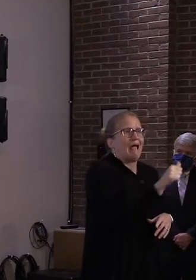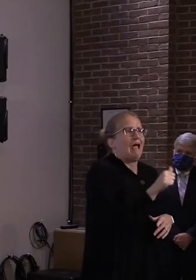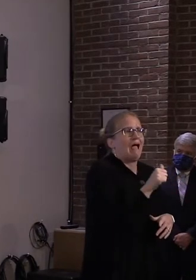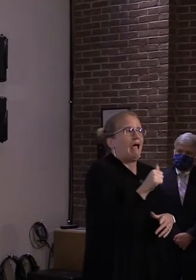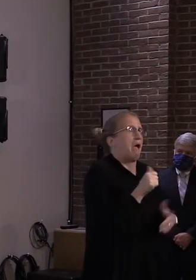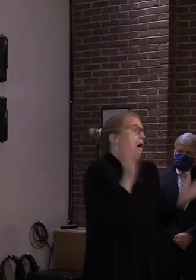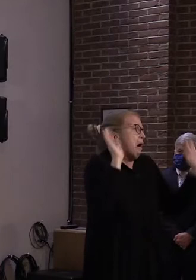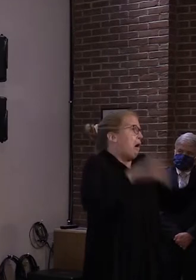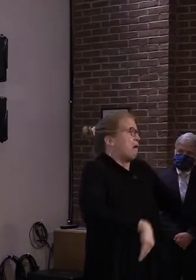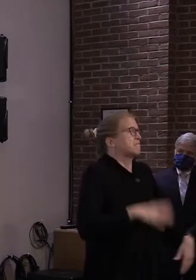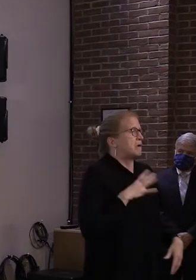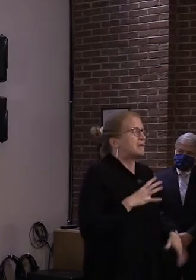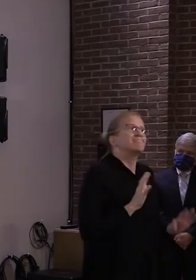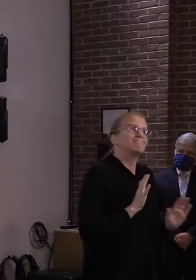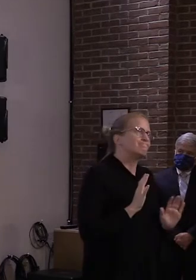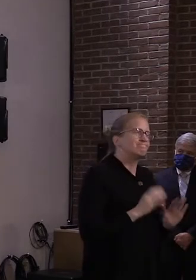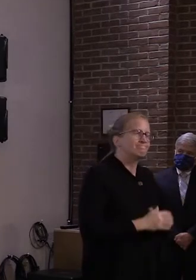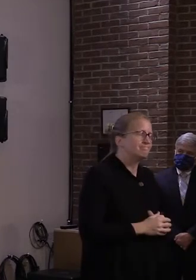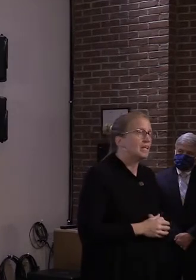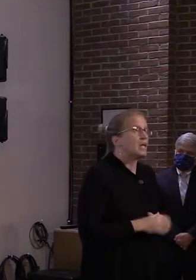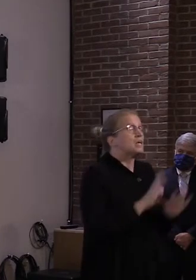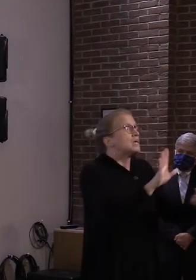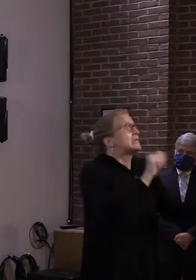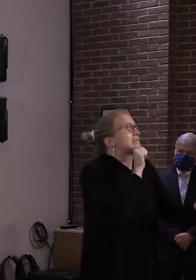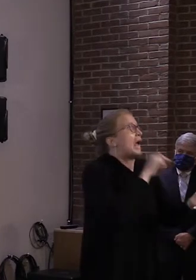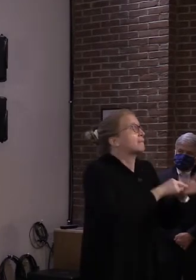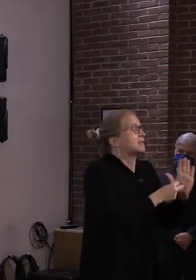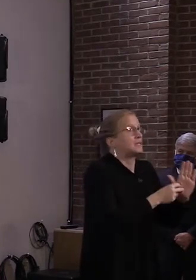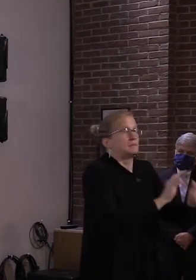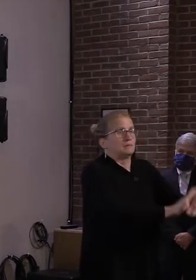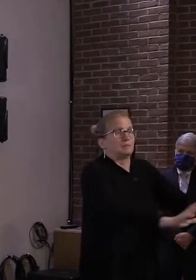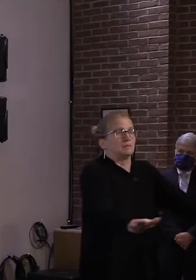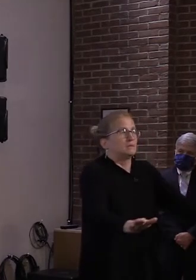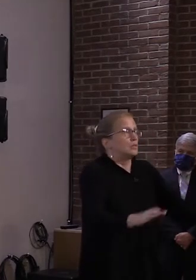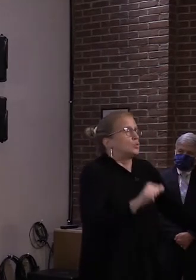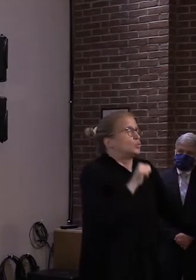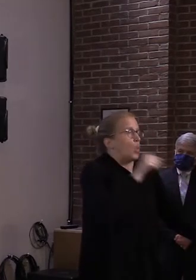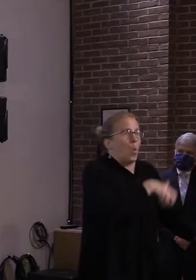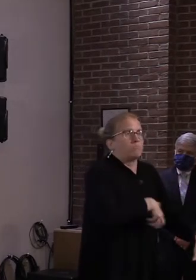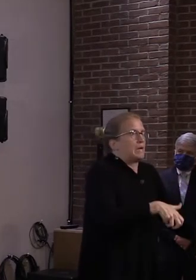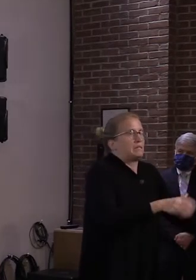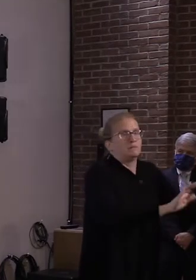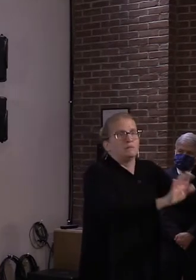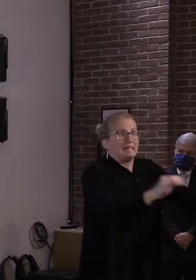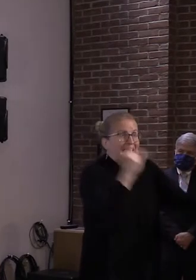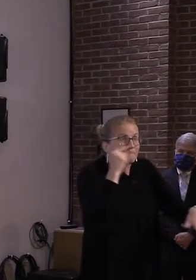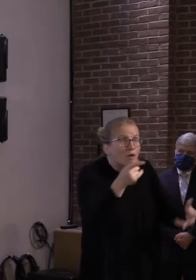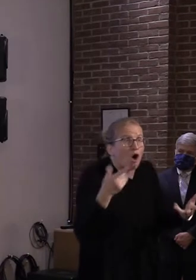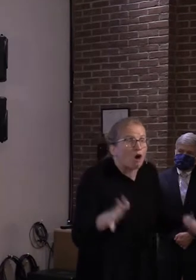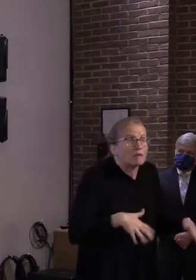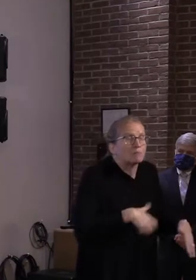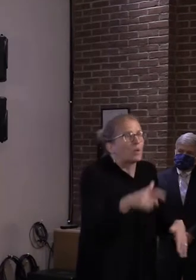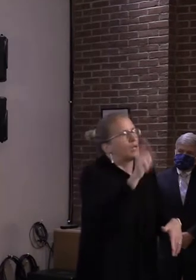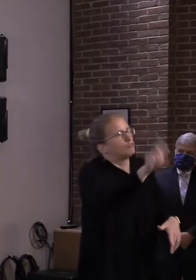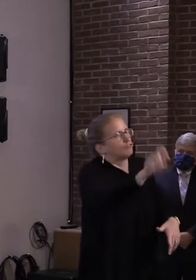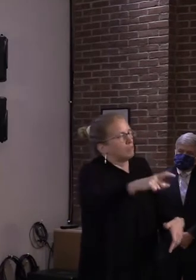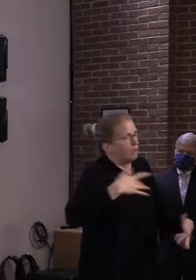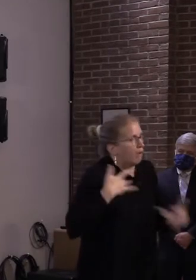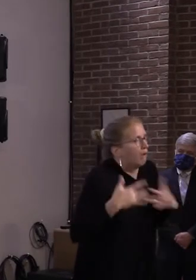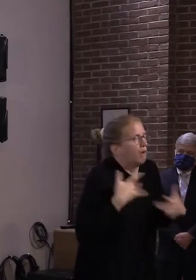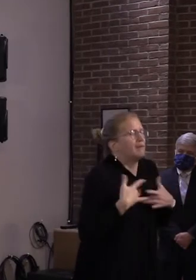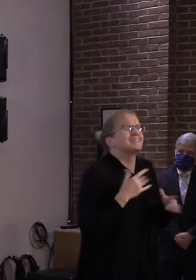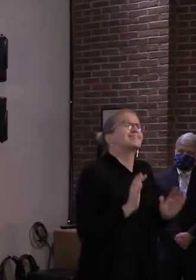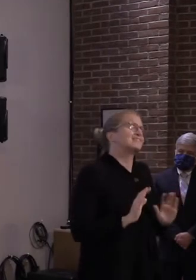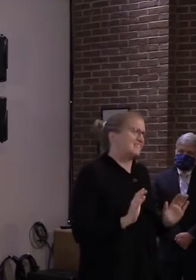mean a mass message, don't get pregnant, be fearful if you are pregnant. It's just,